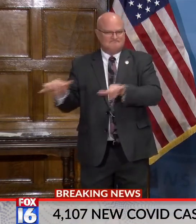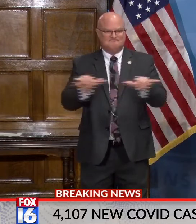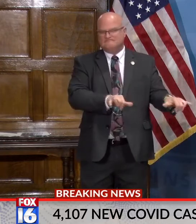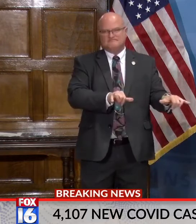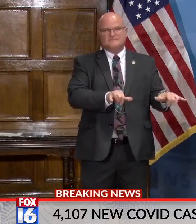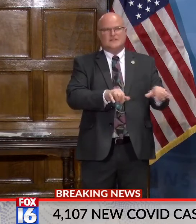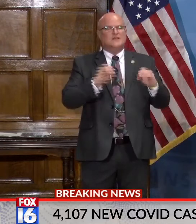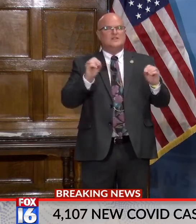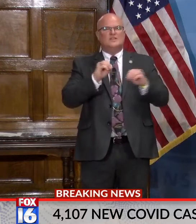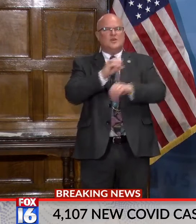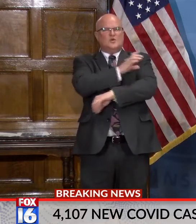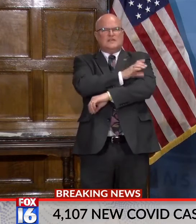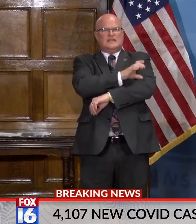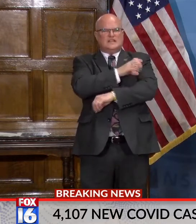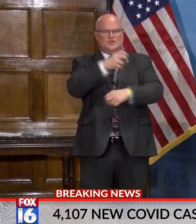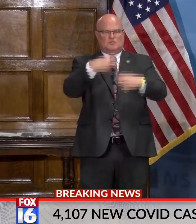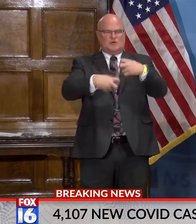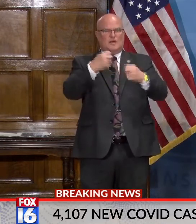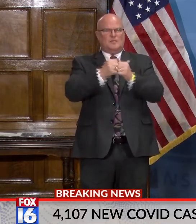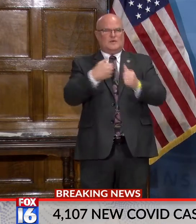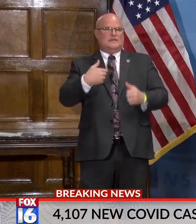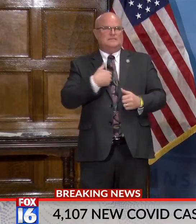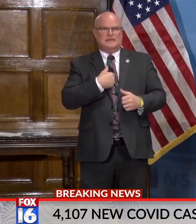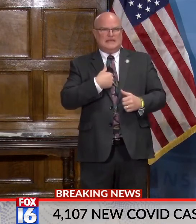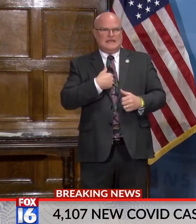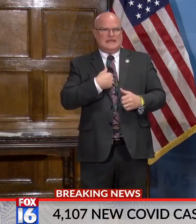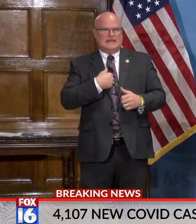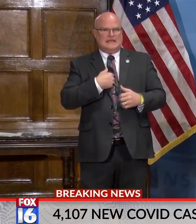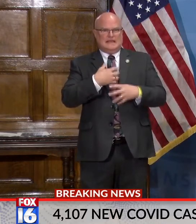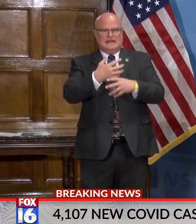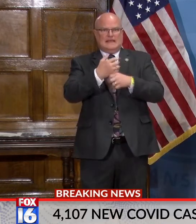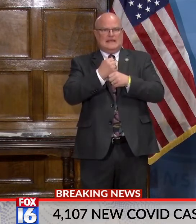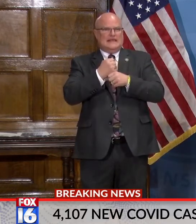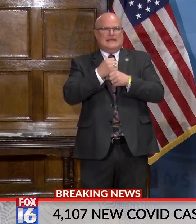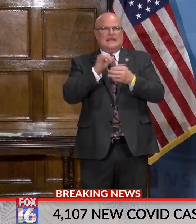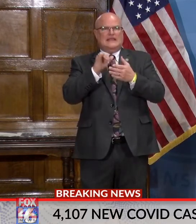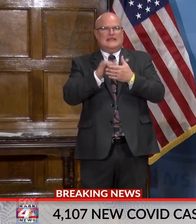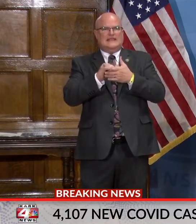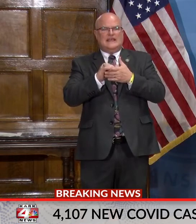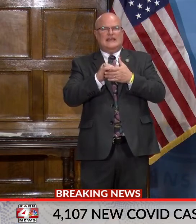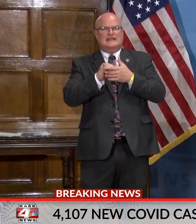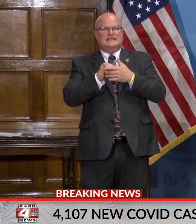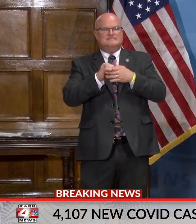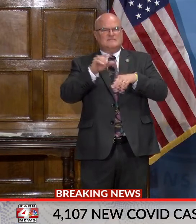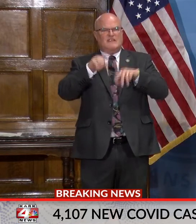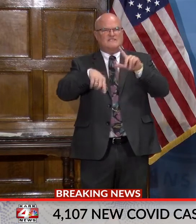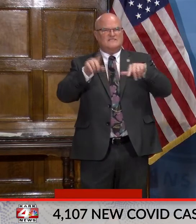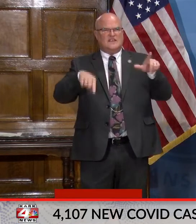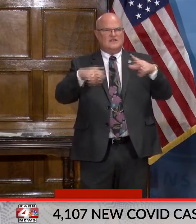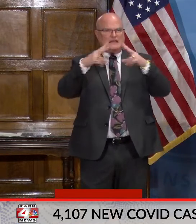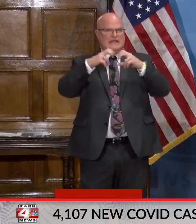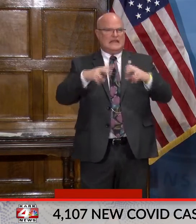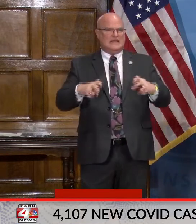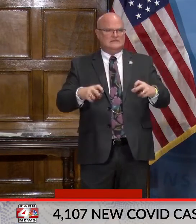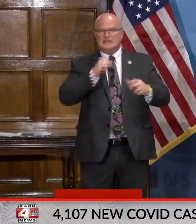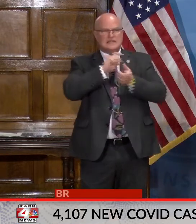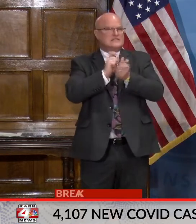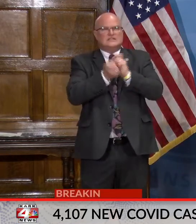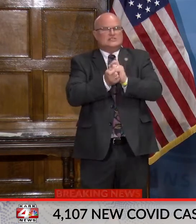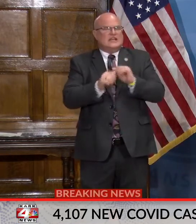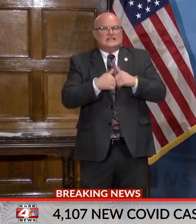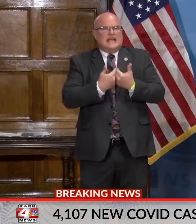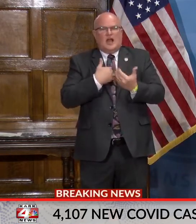clinical utility for me getting a sequence variant analysis. It doesn't change how